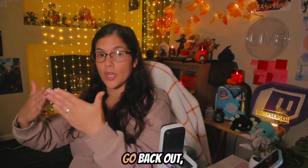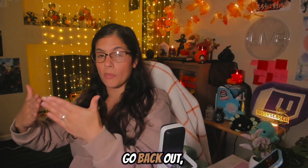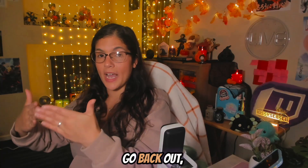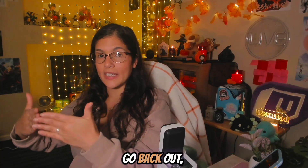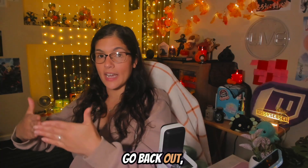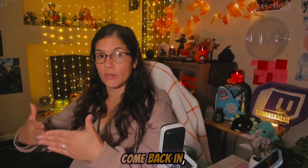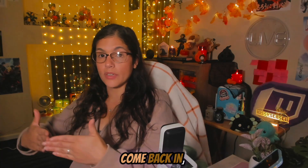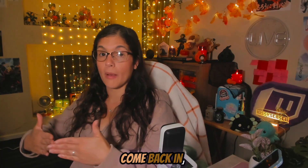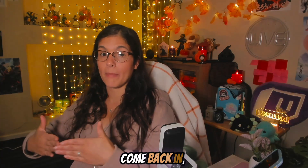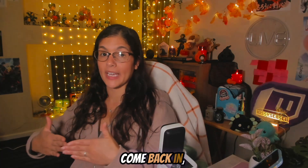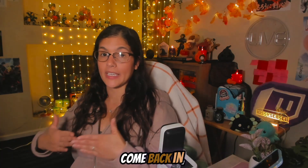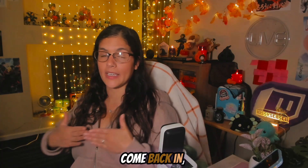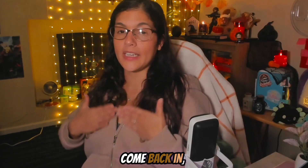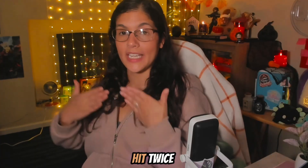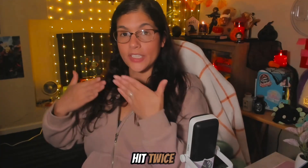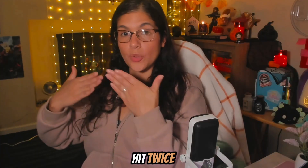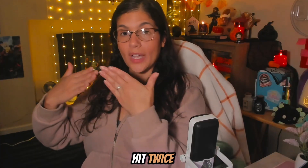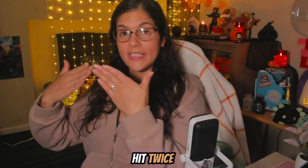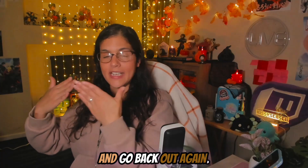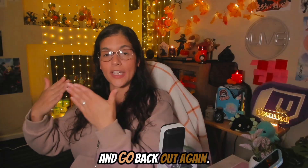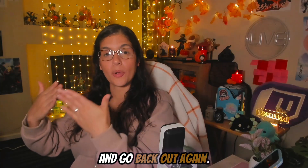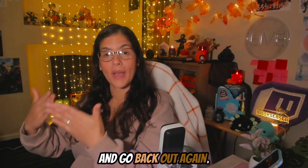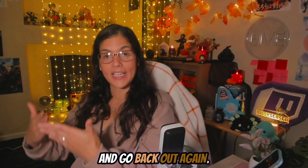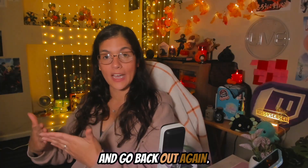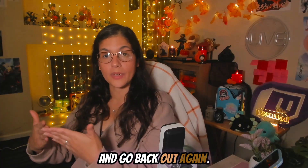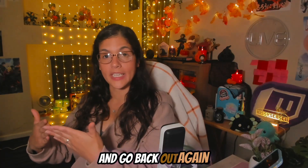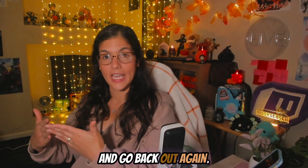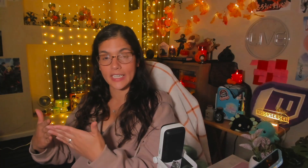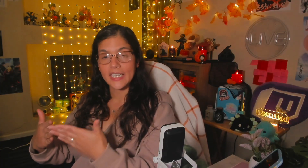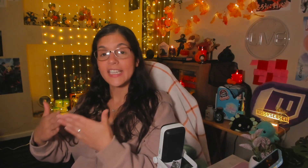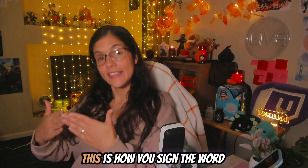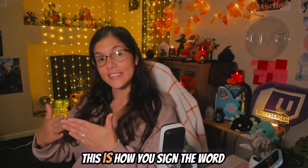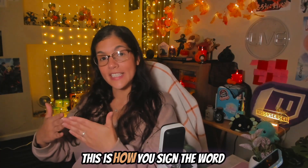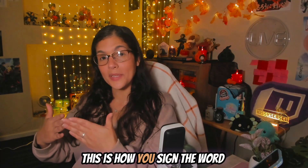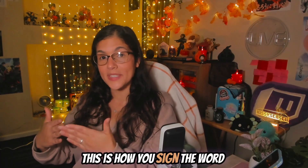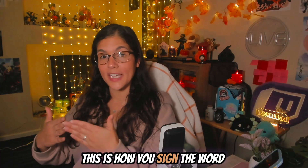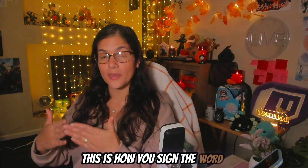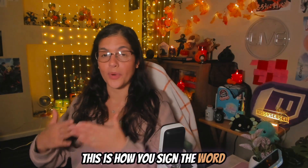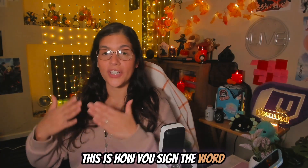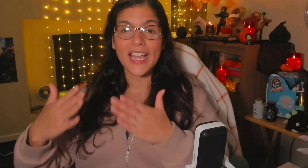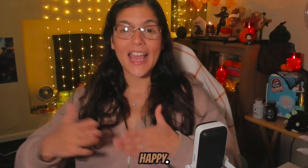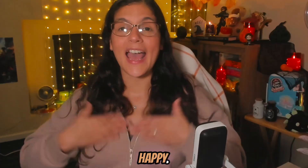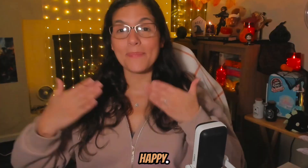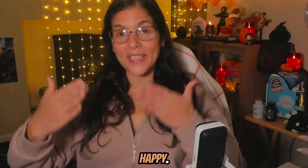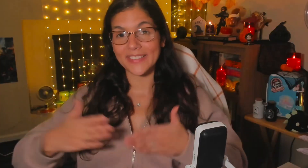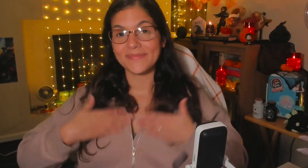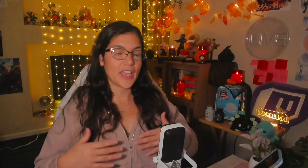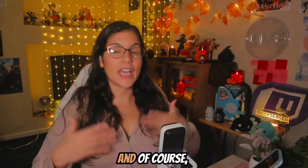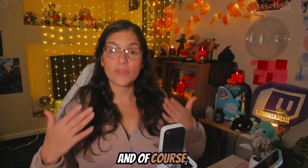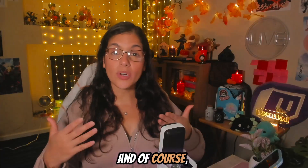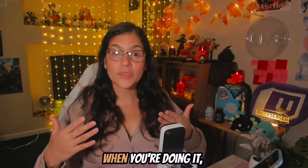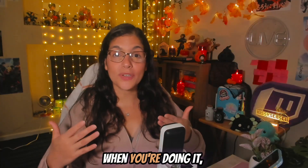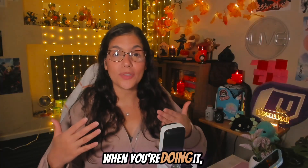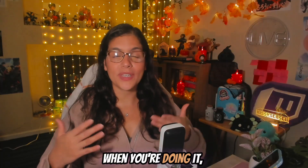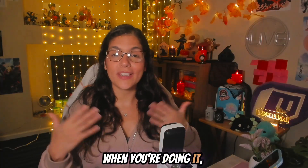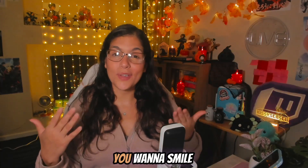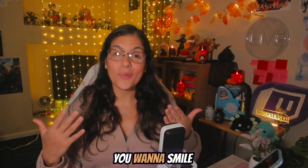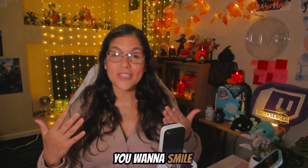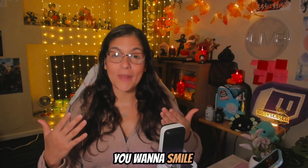back out, come back in, hit twice, and go back out again. This is how you sign the word happy. And of course, when you're doing it, you want to smile at the